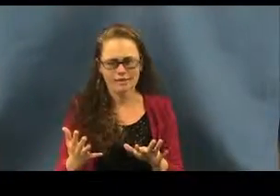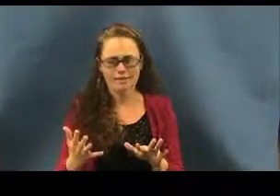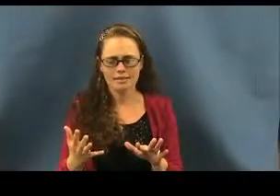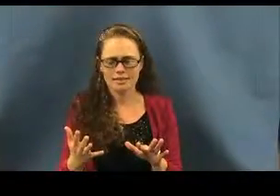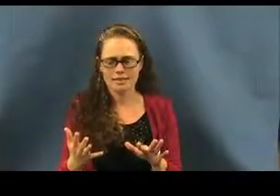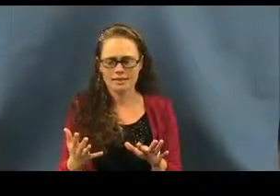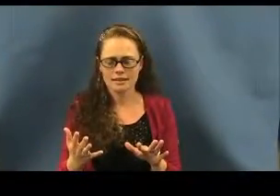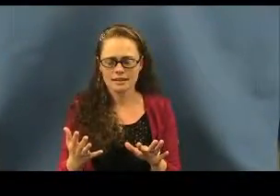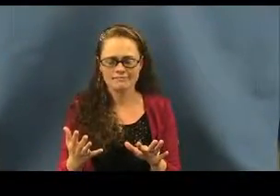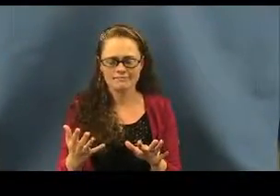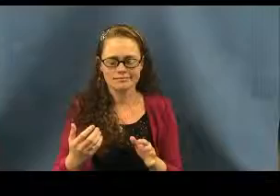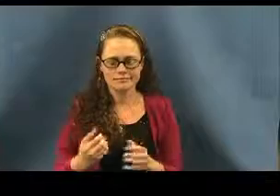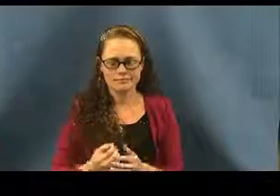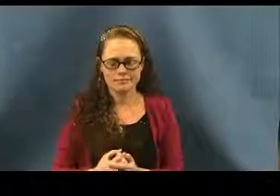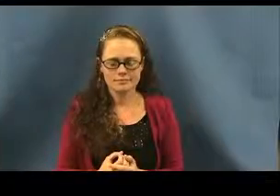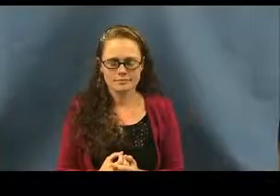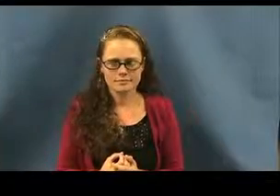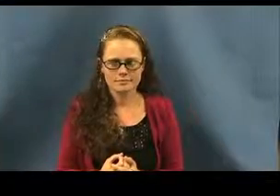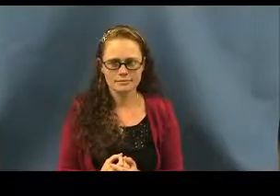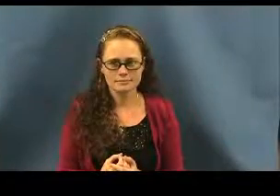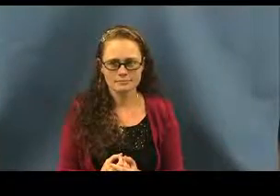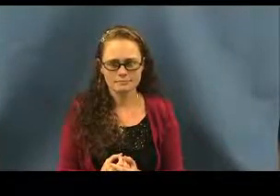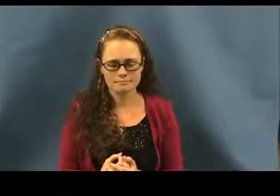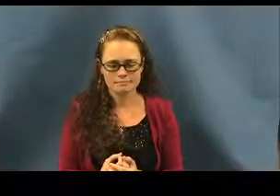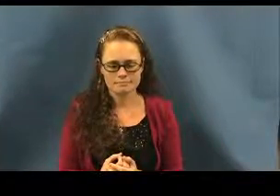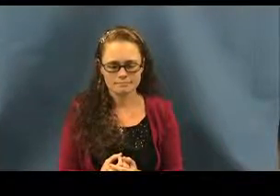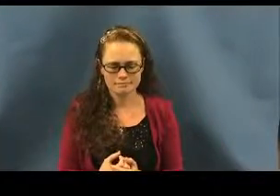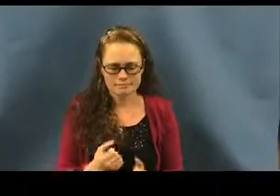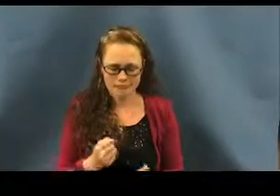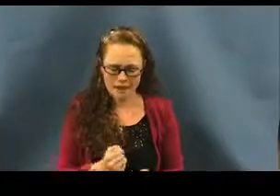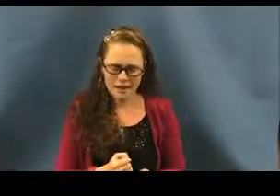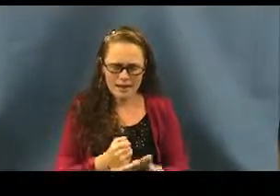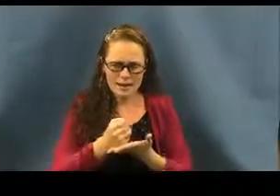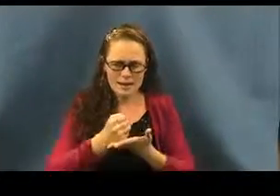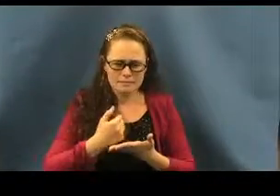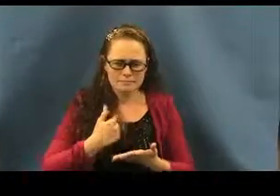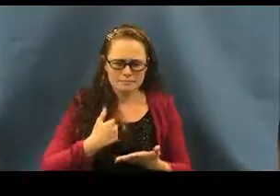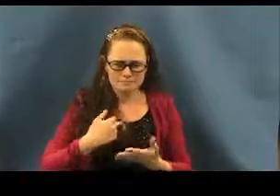brought clarity to the things that are meaningful to my life now.